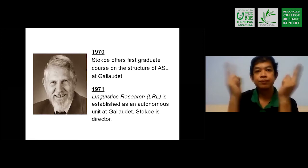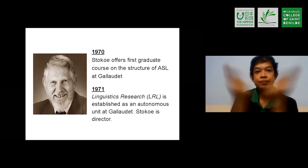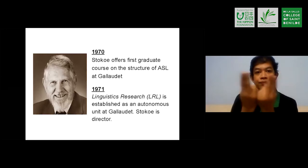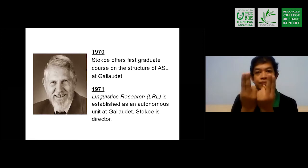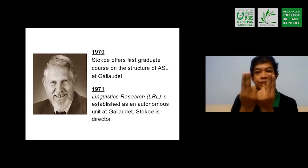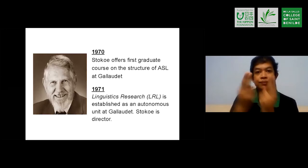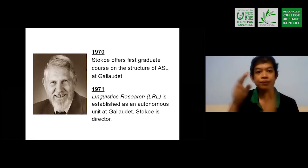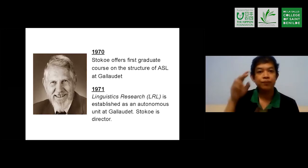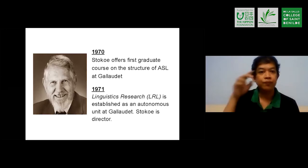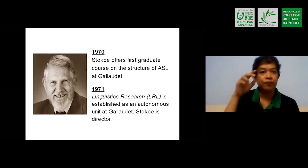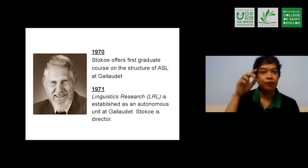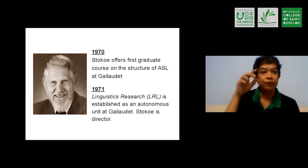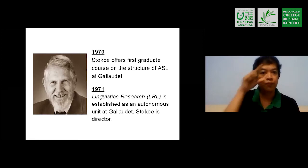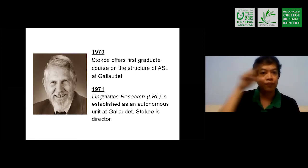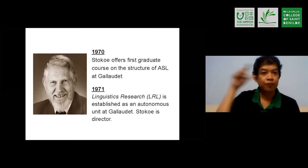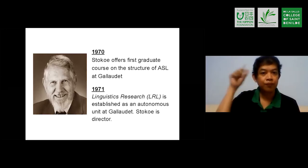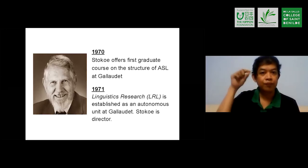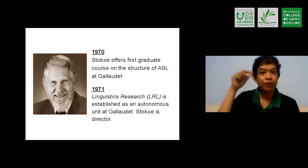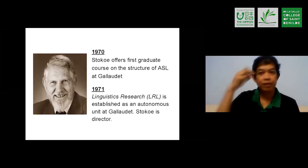by anonymous